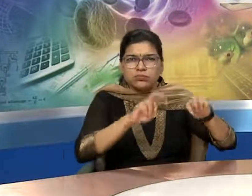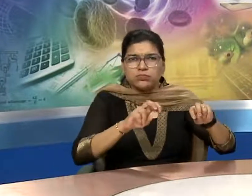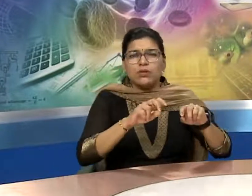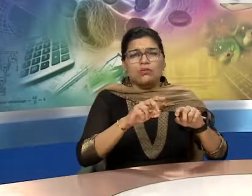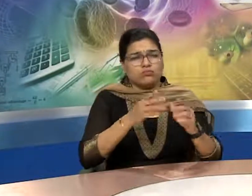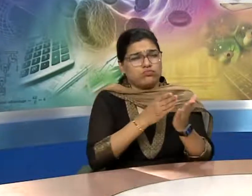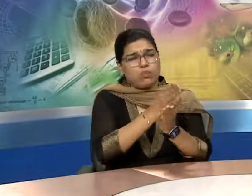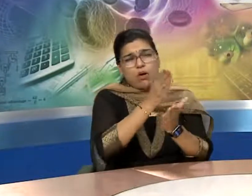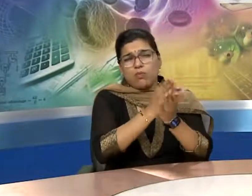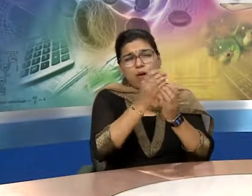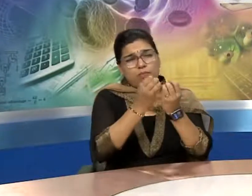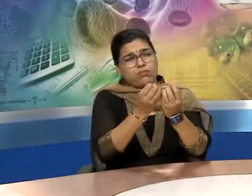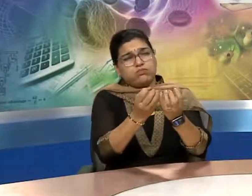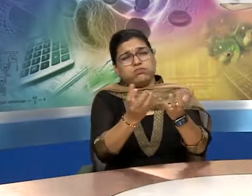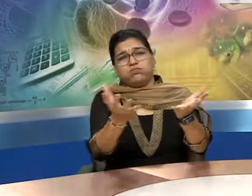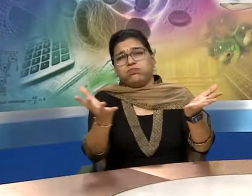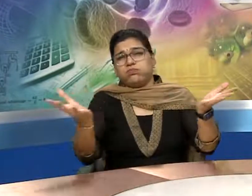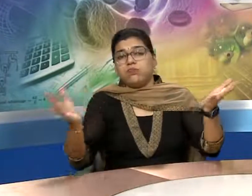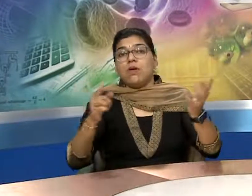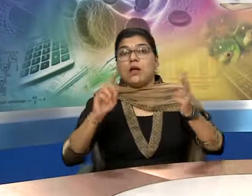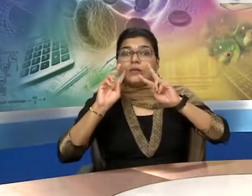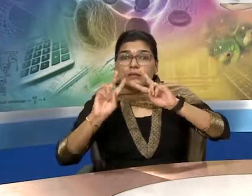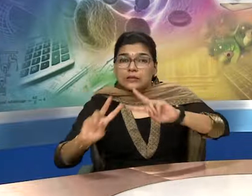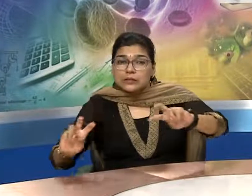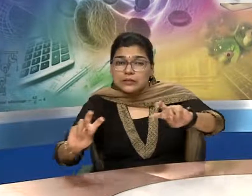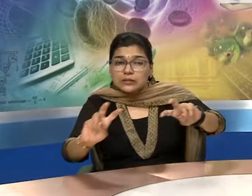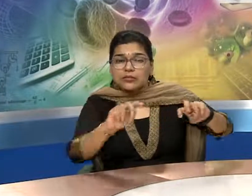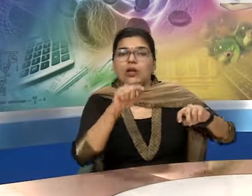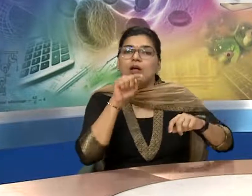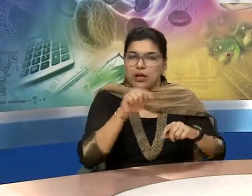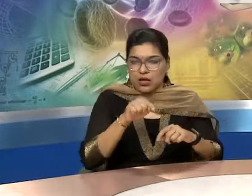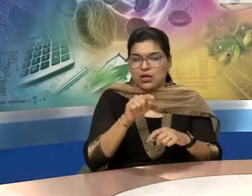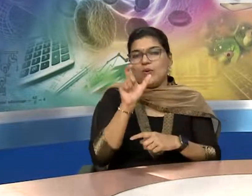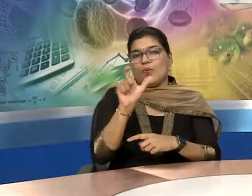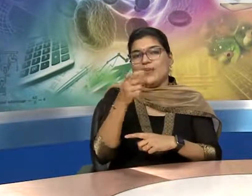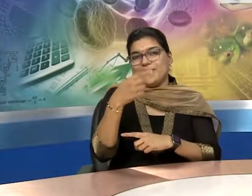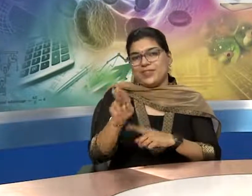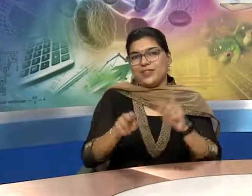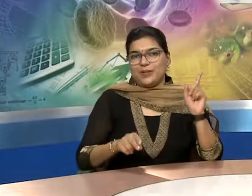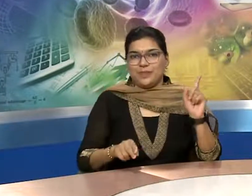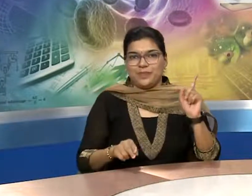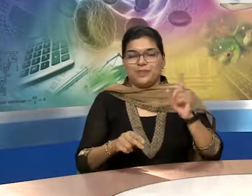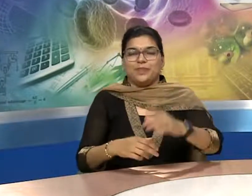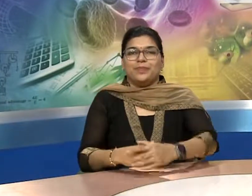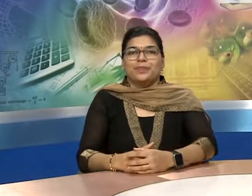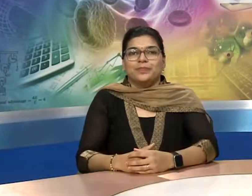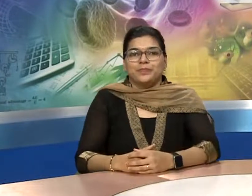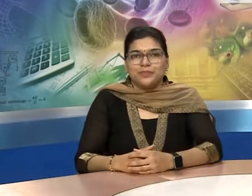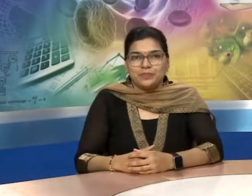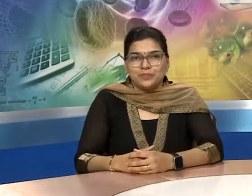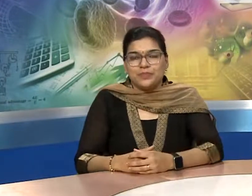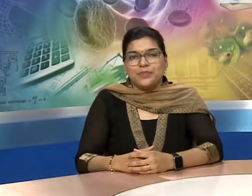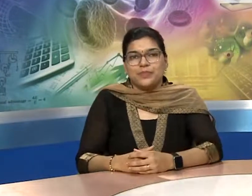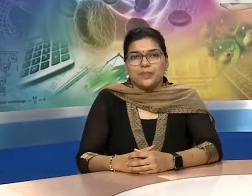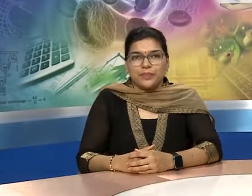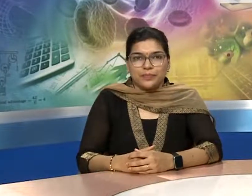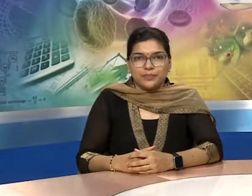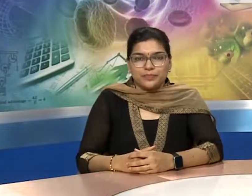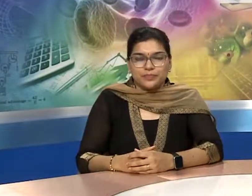Whenever we search again and again to analyze something, then we use this